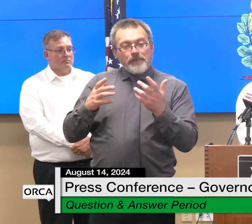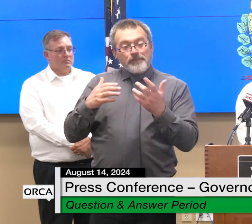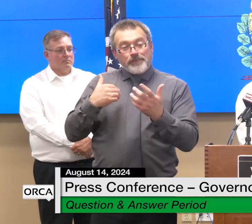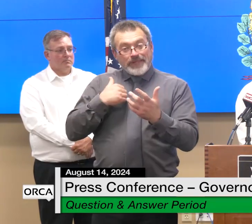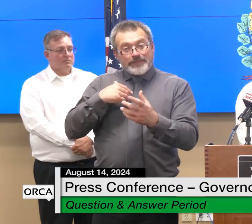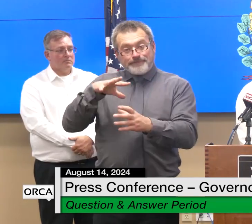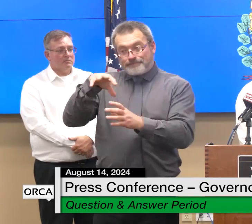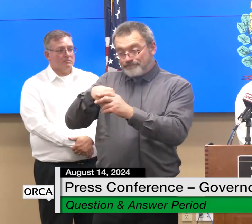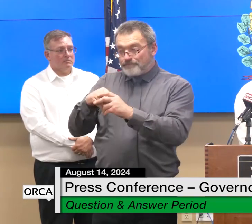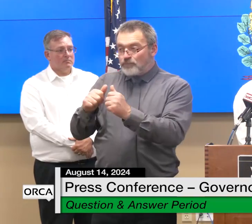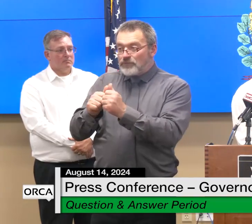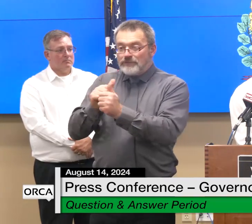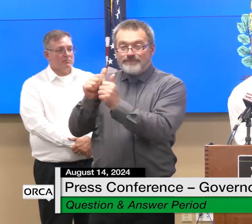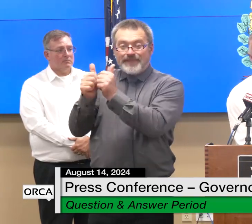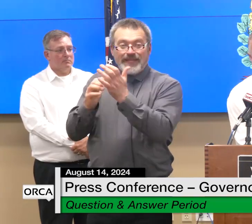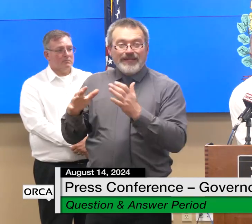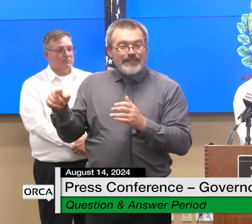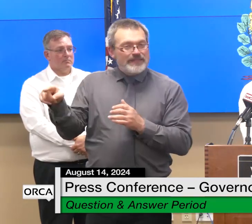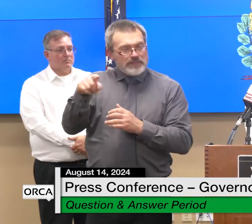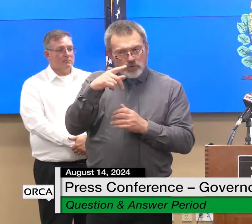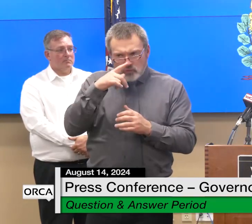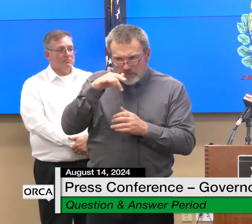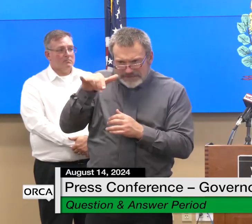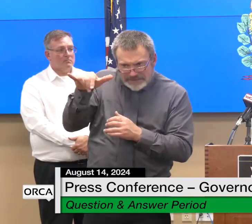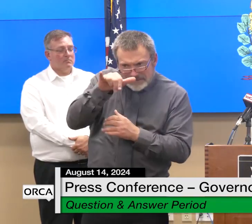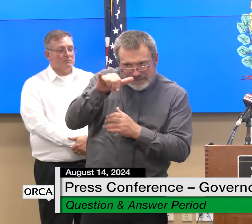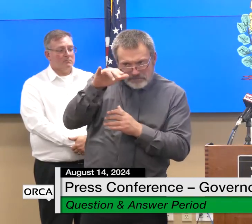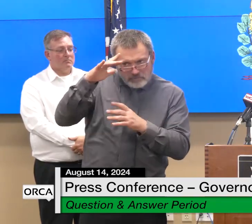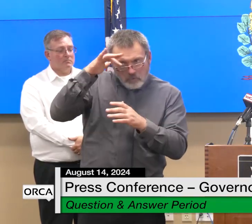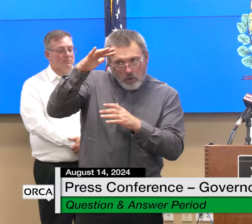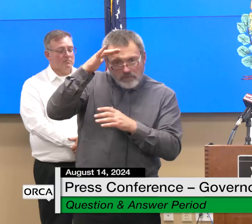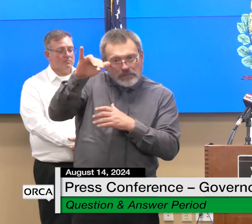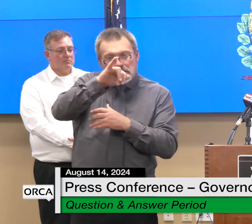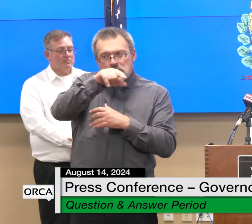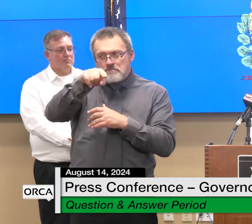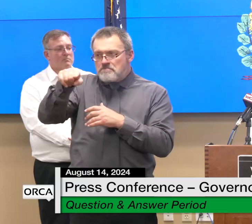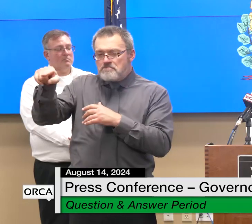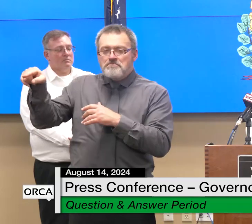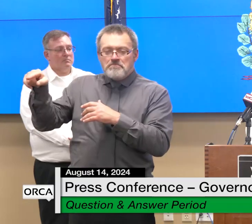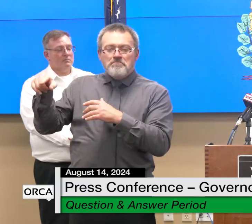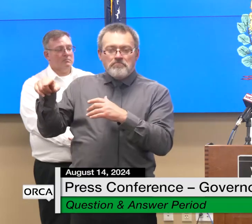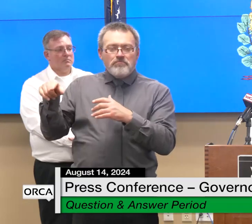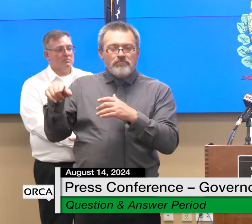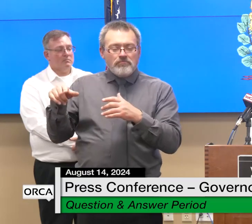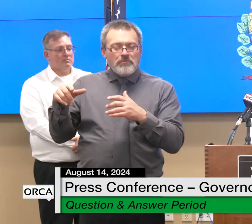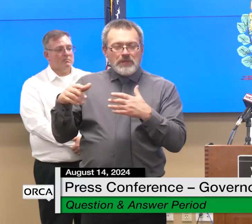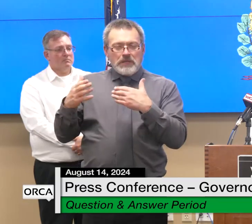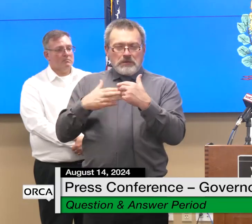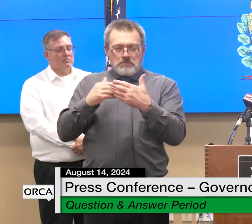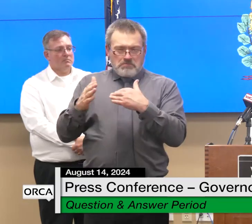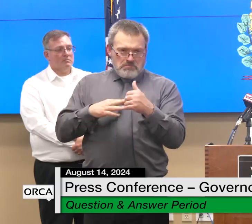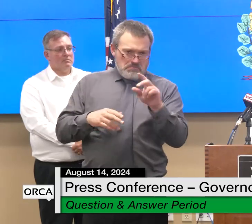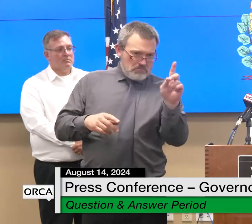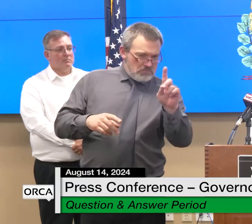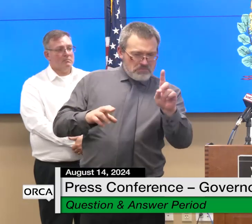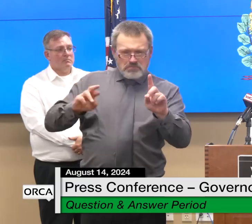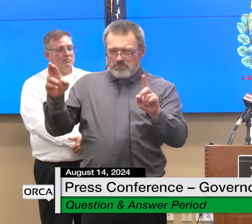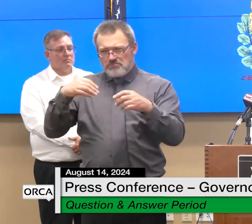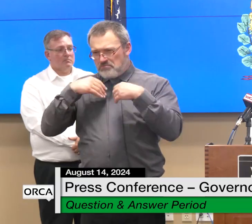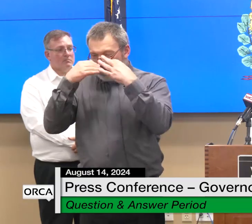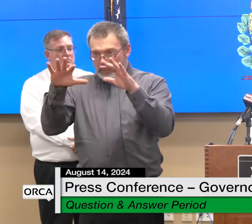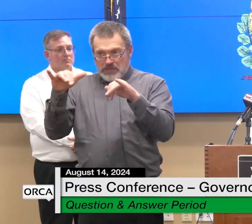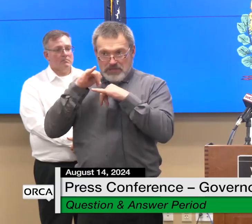that are of the same minds, whether they're Republicans or Democrats, and hopefully we can get more of them into